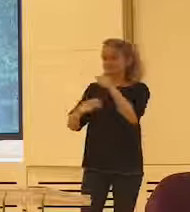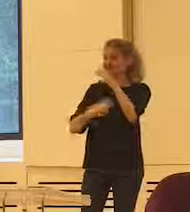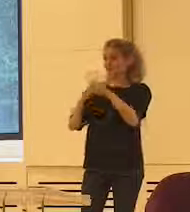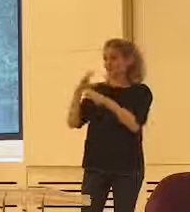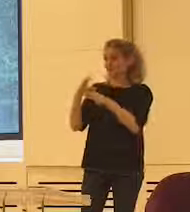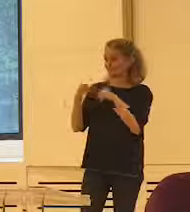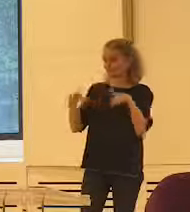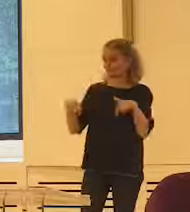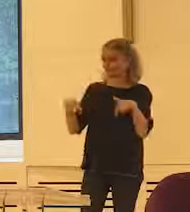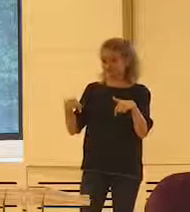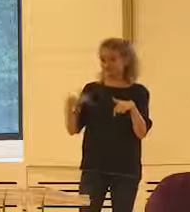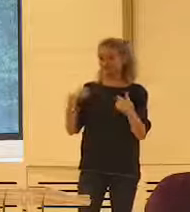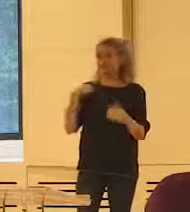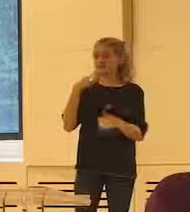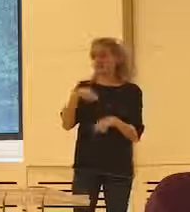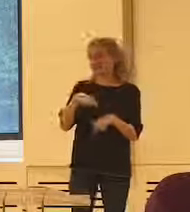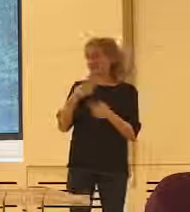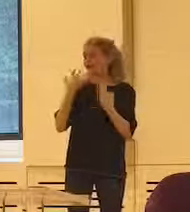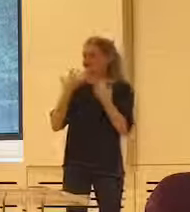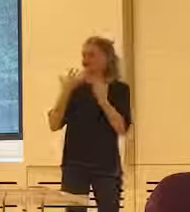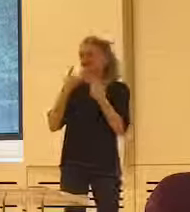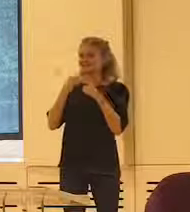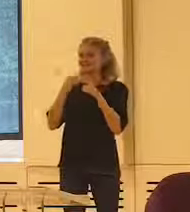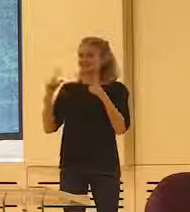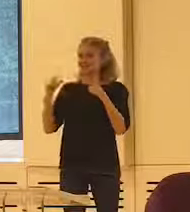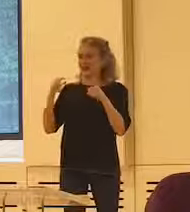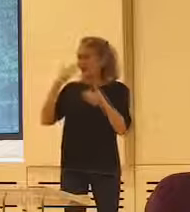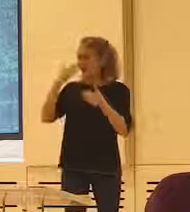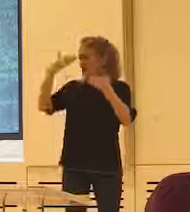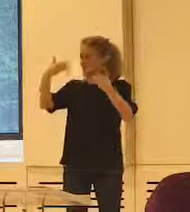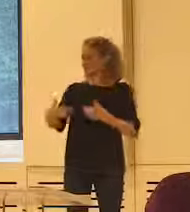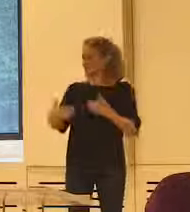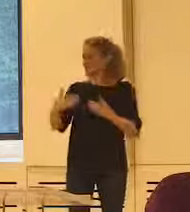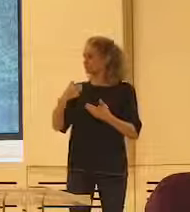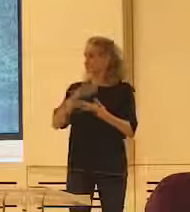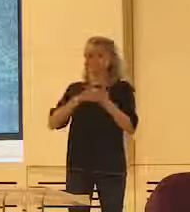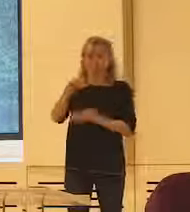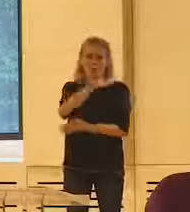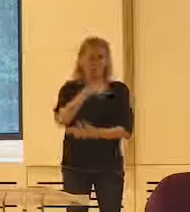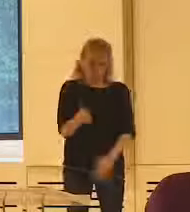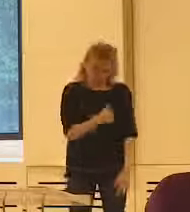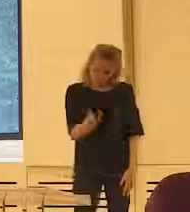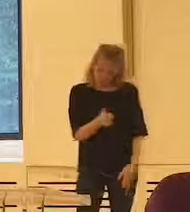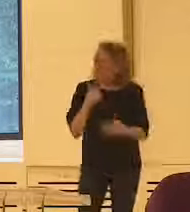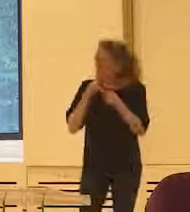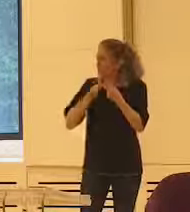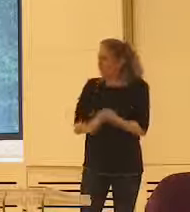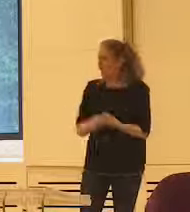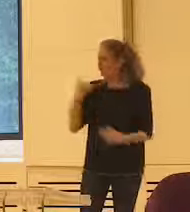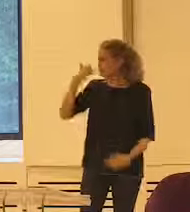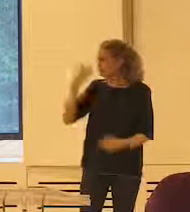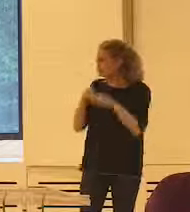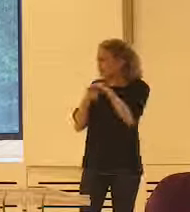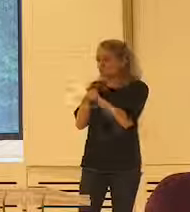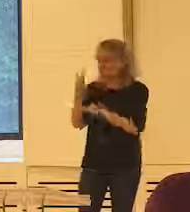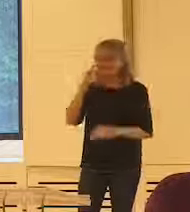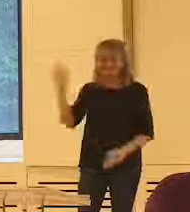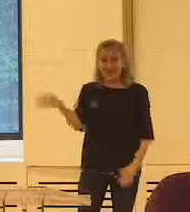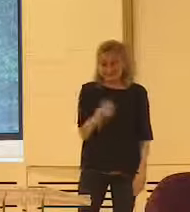So this is the 21st century, as we said. It's the digital age. So that means we're all relying on our mobile phones.